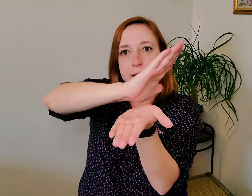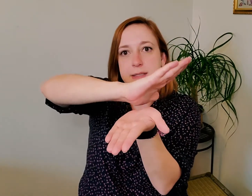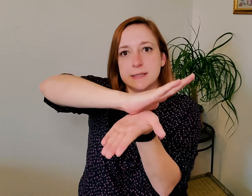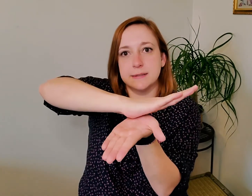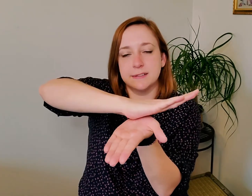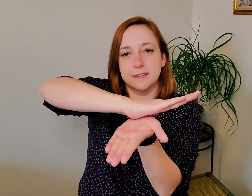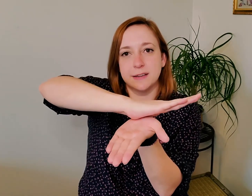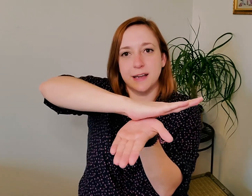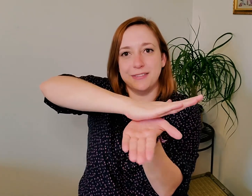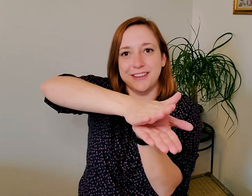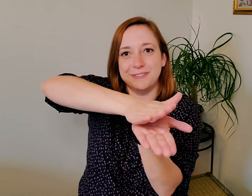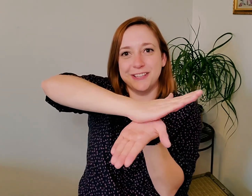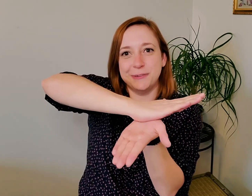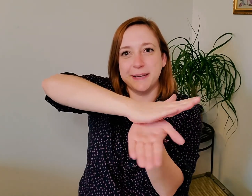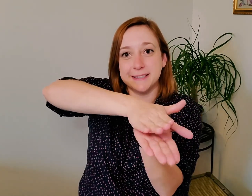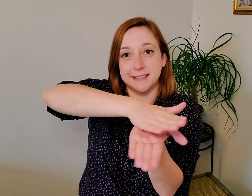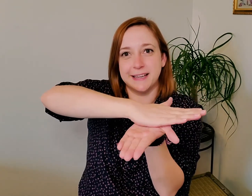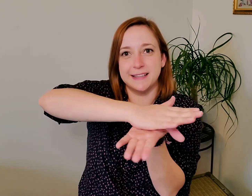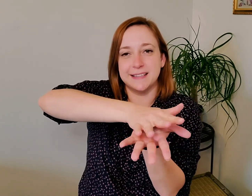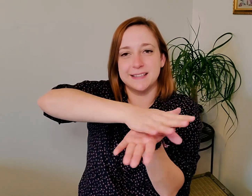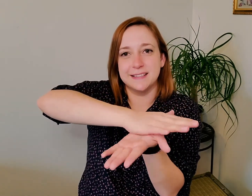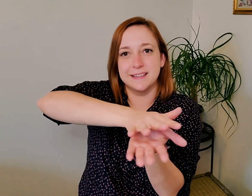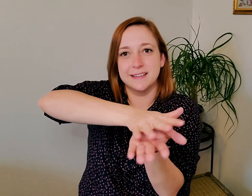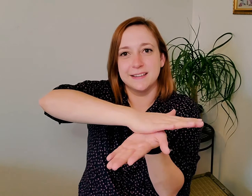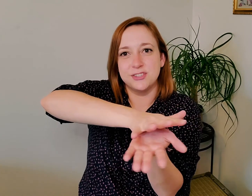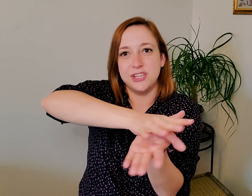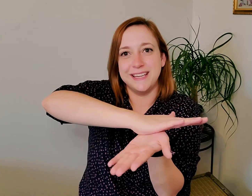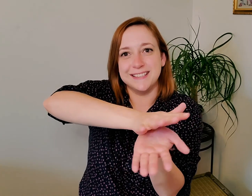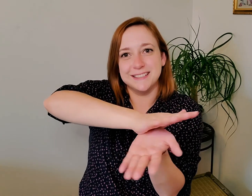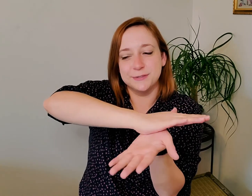hands. And then we twist it like this. Cheese.